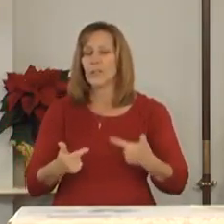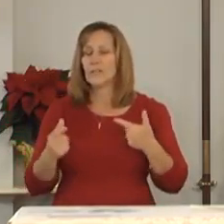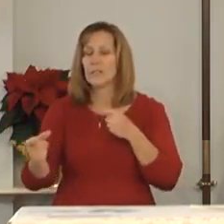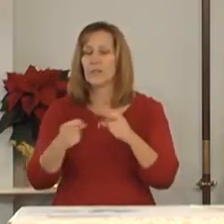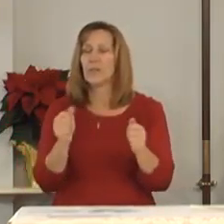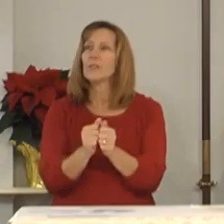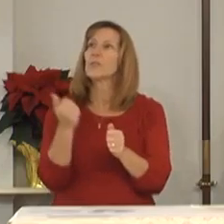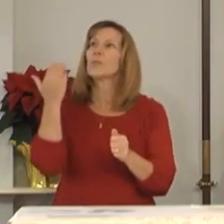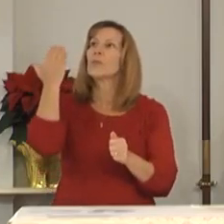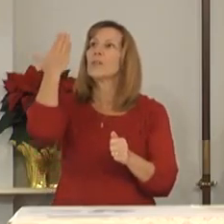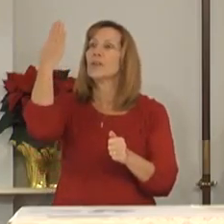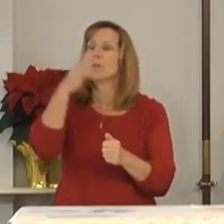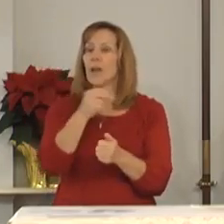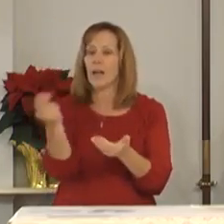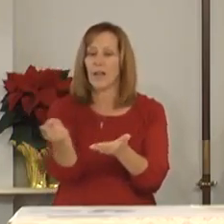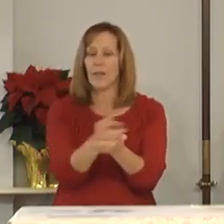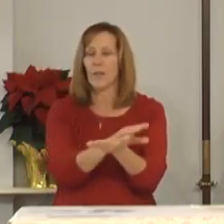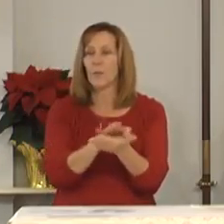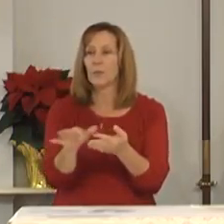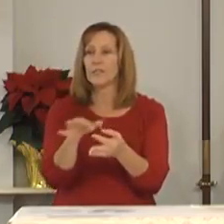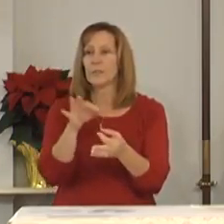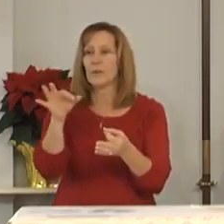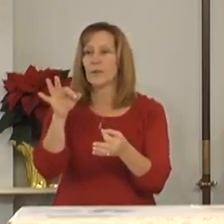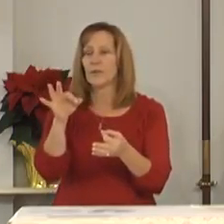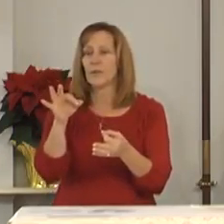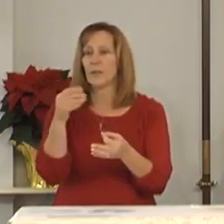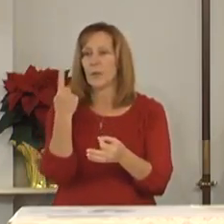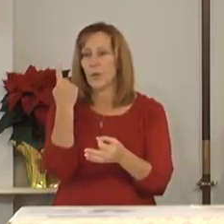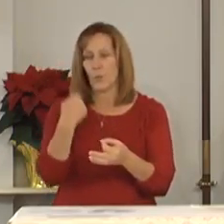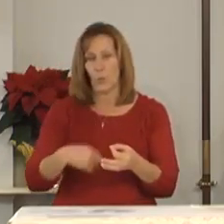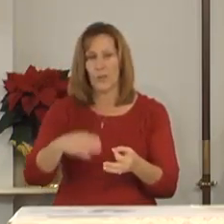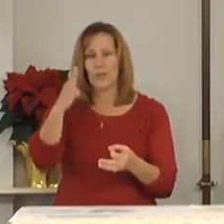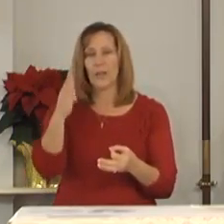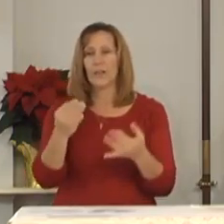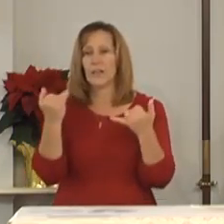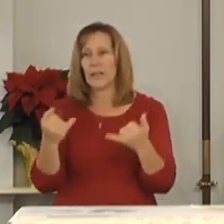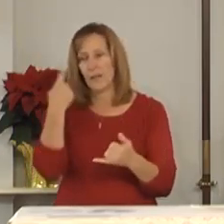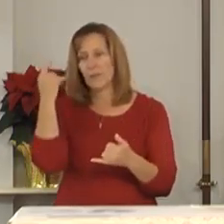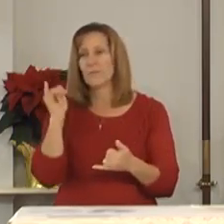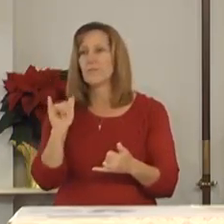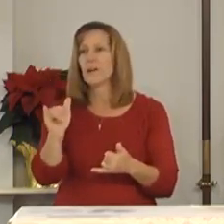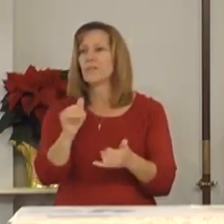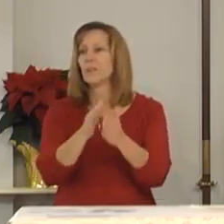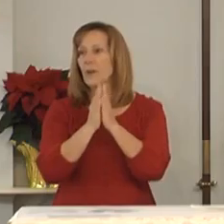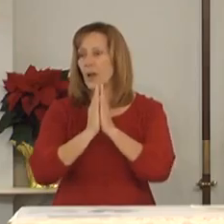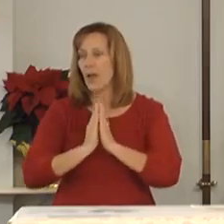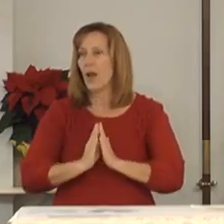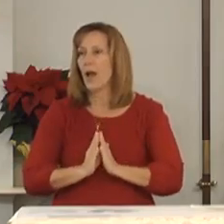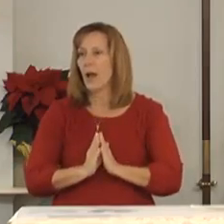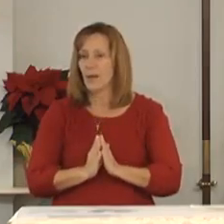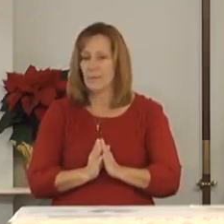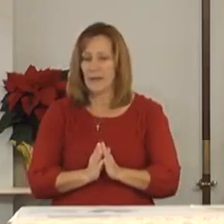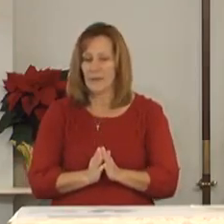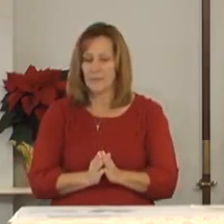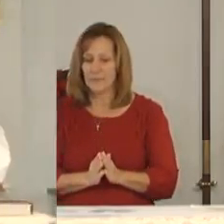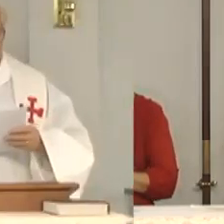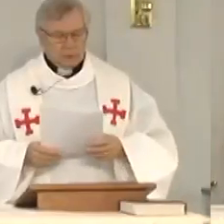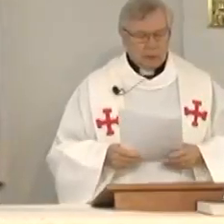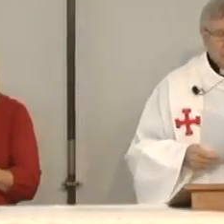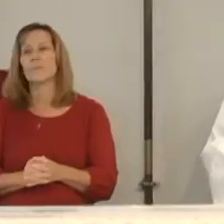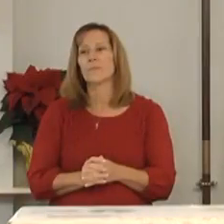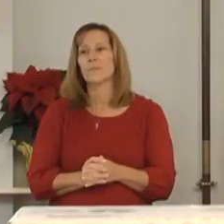and reigns with you and the Holy Spirit, one God, now and forever.